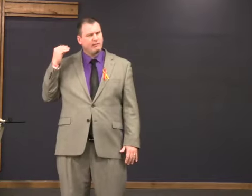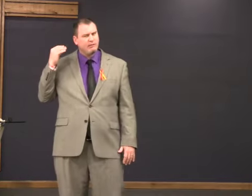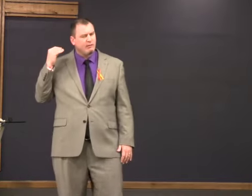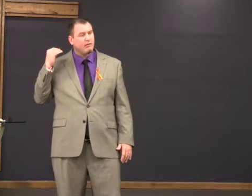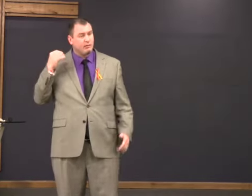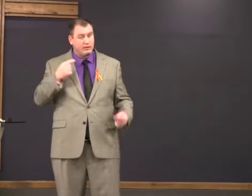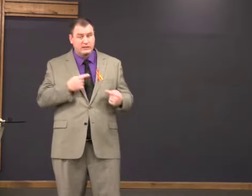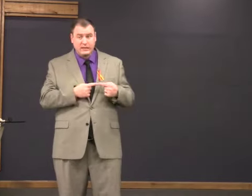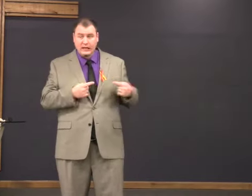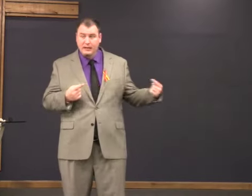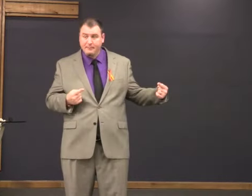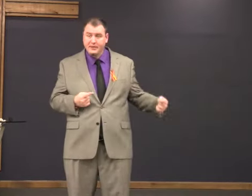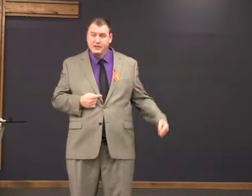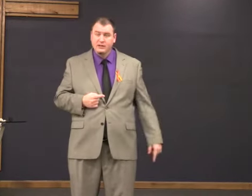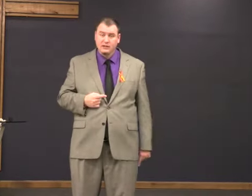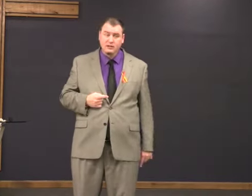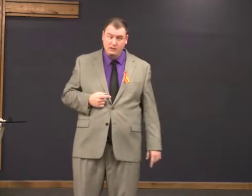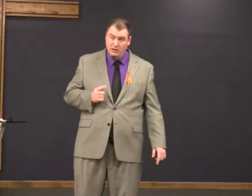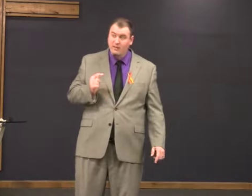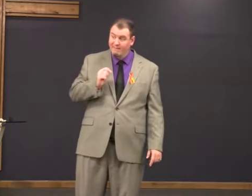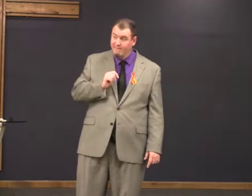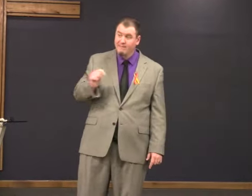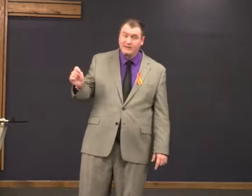that. And that's the enemy.